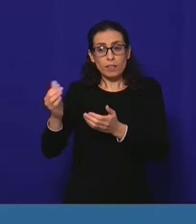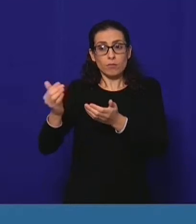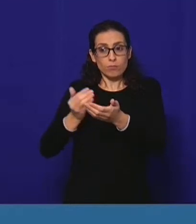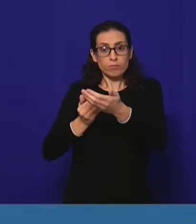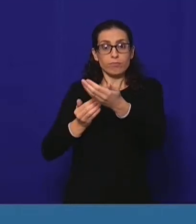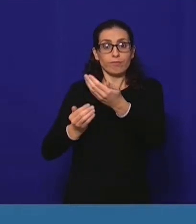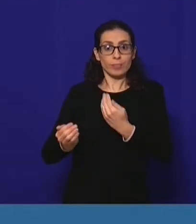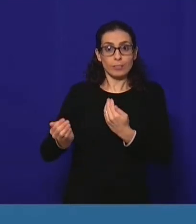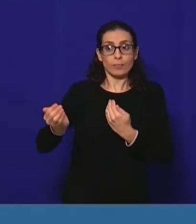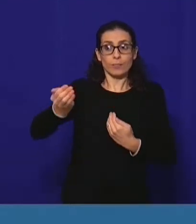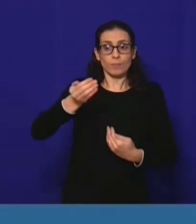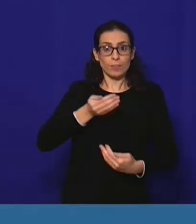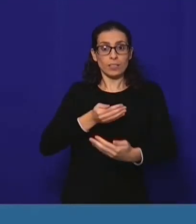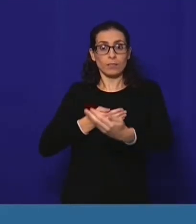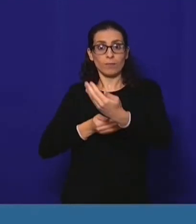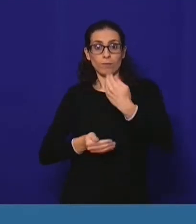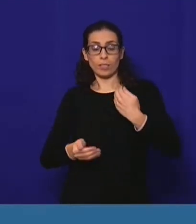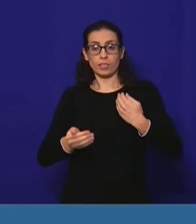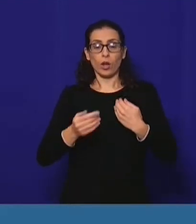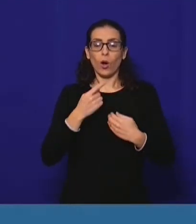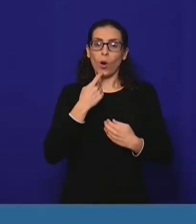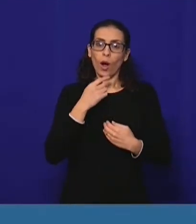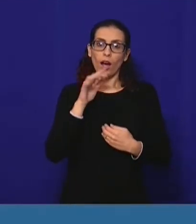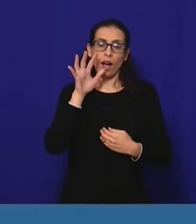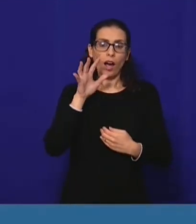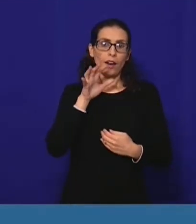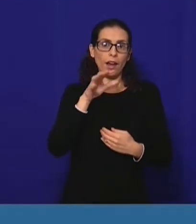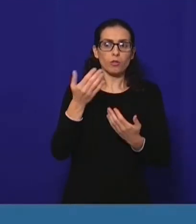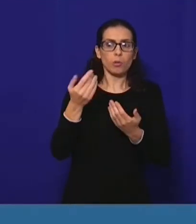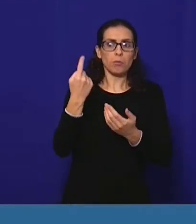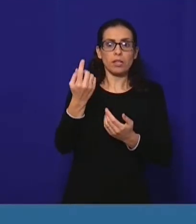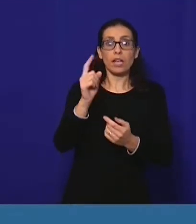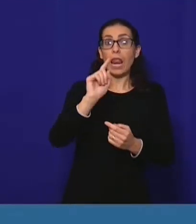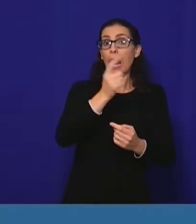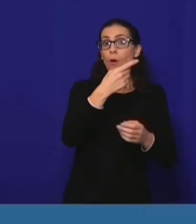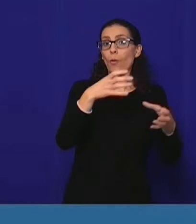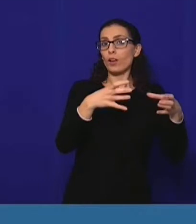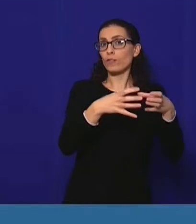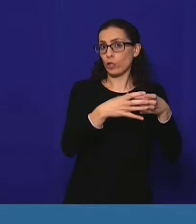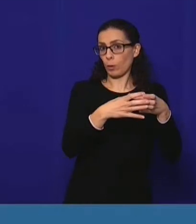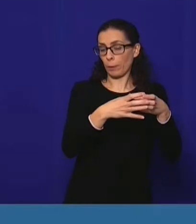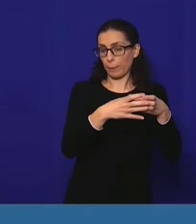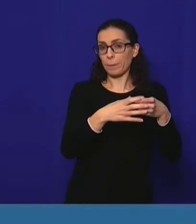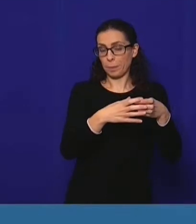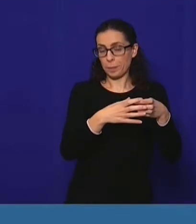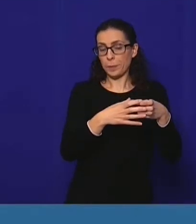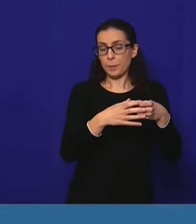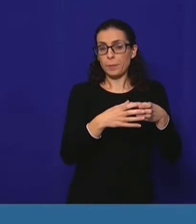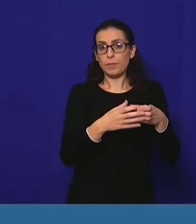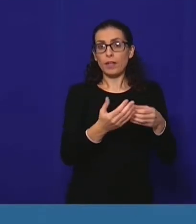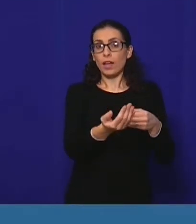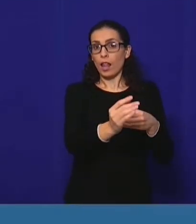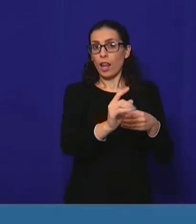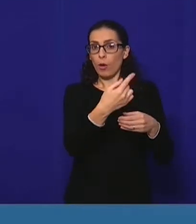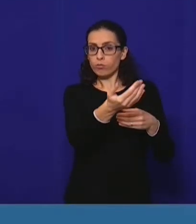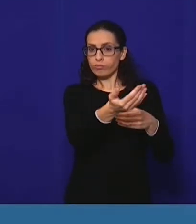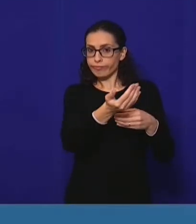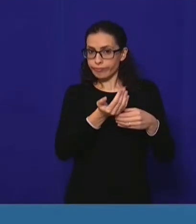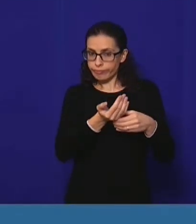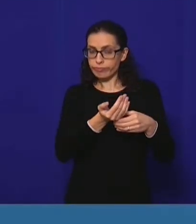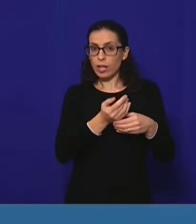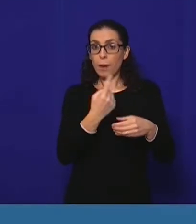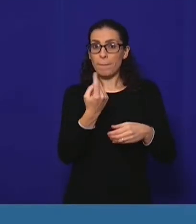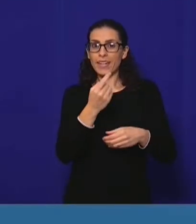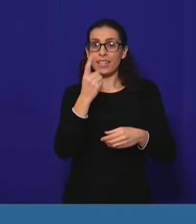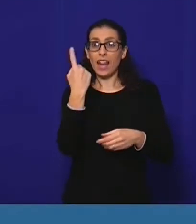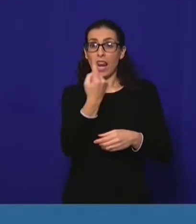nibdew nagħmlu rollout lil dawk li huma fil-first priority group, hemmhekk ħanibdew inlaqmu lil dawk il-ħaddiema